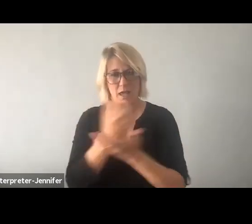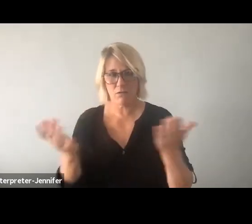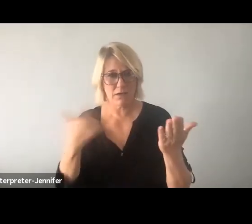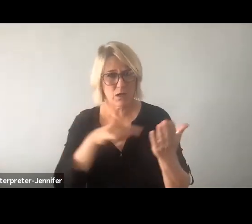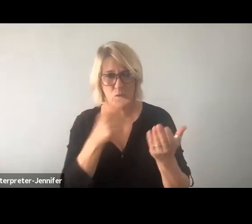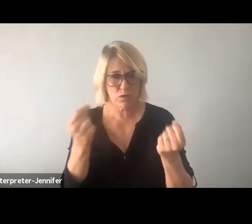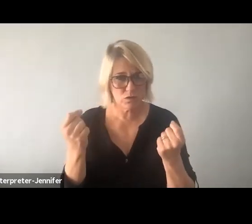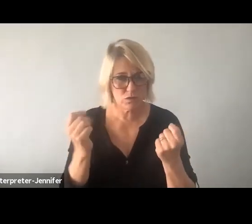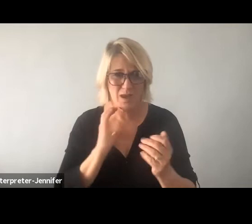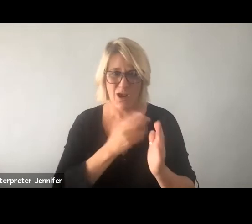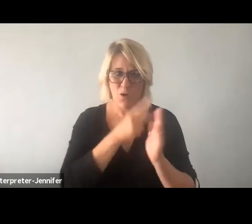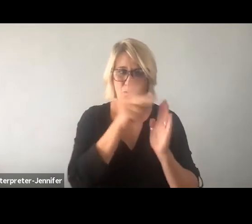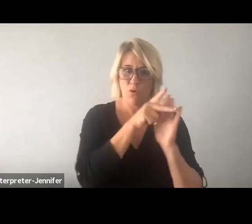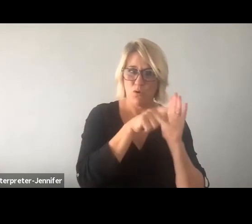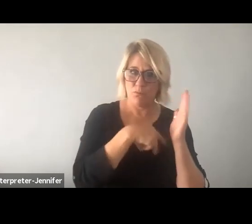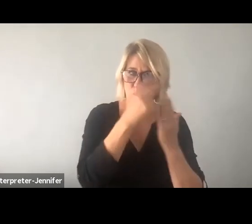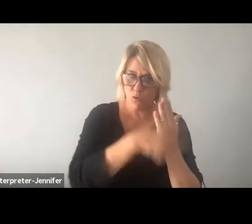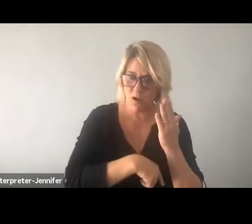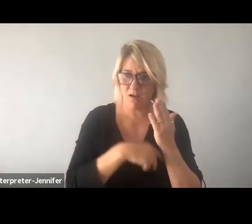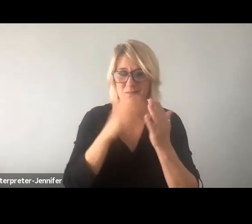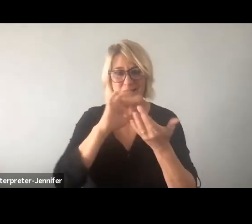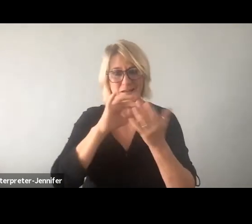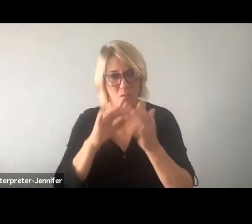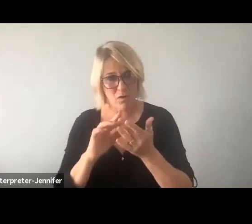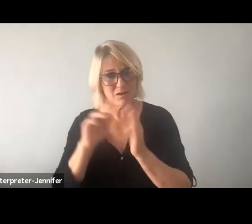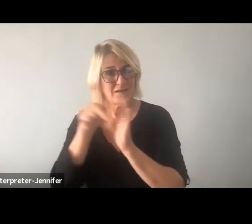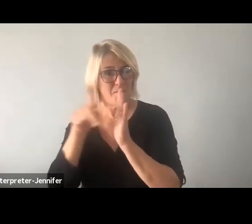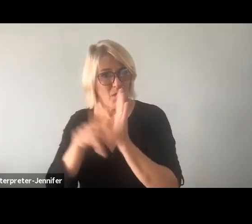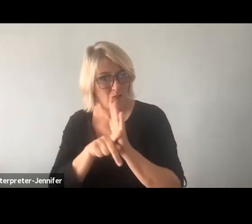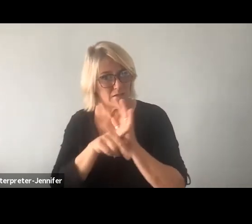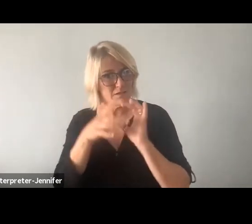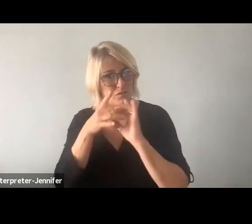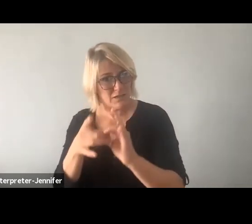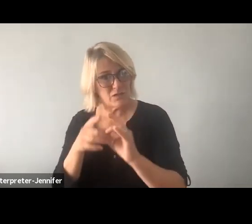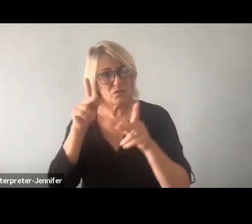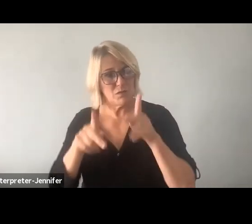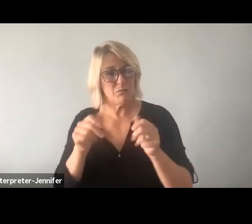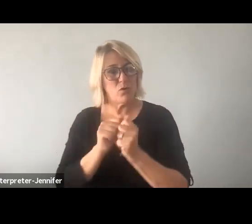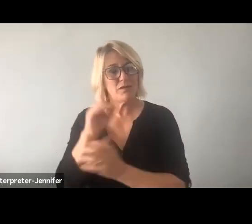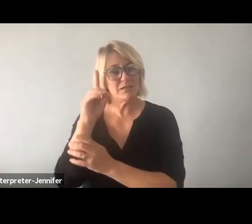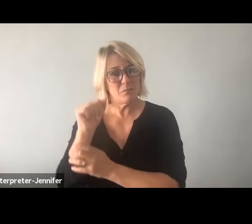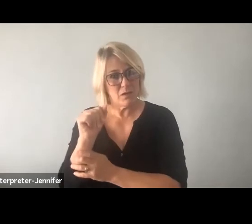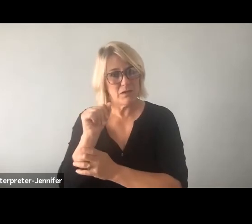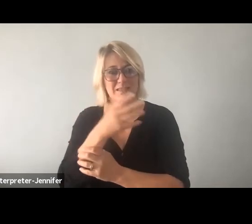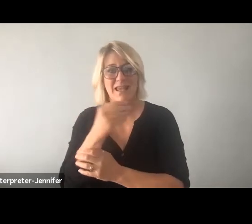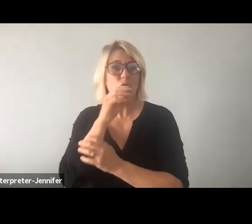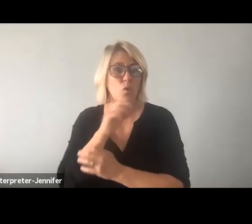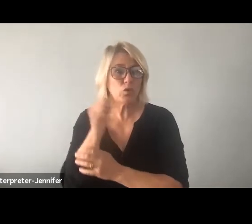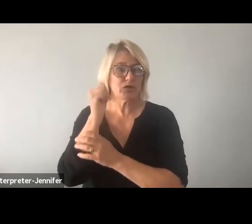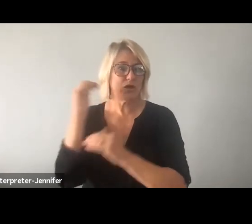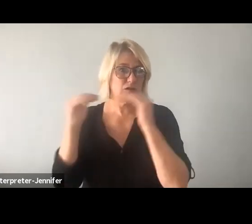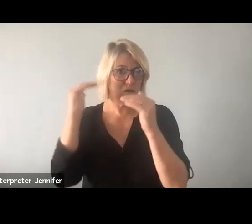our programs, at our networks, and at the policies surrounding people with disabilities and older adults.